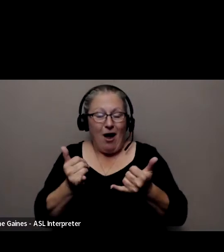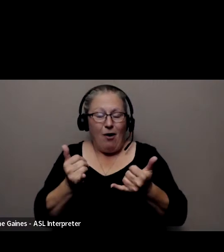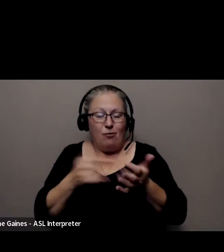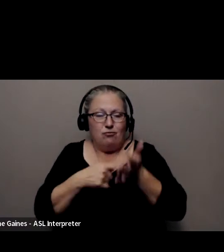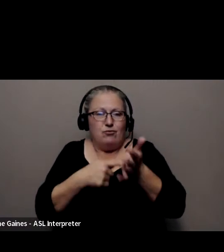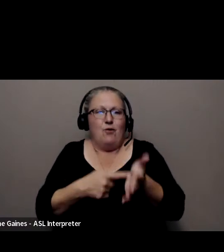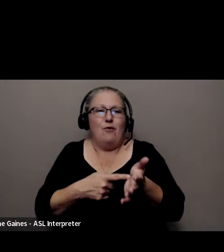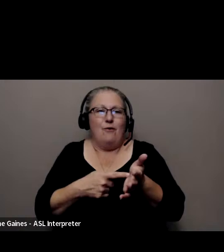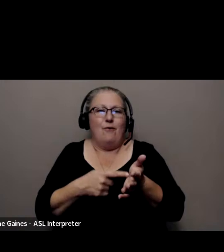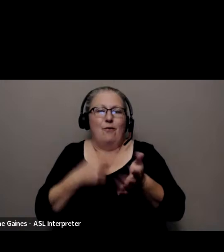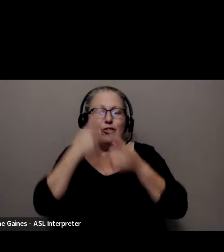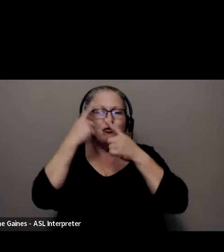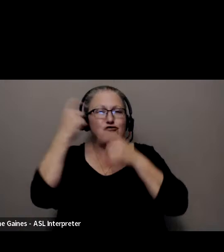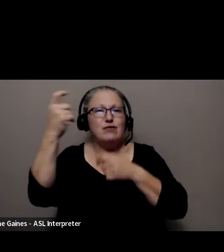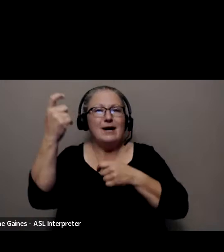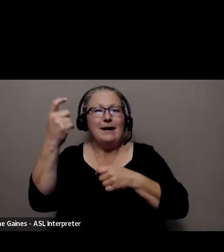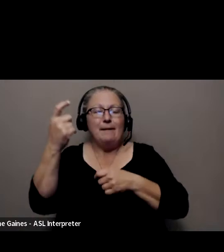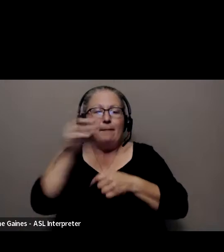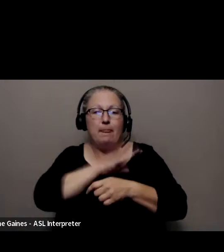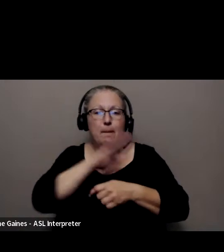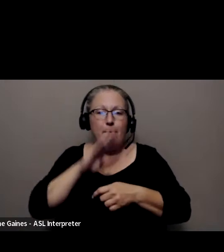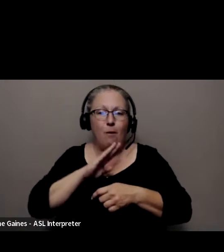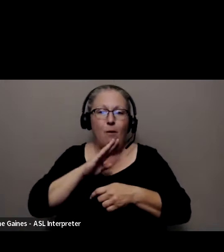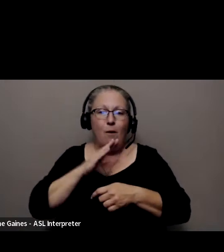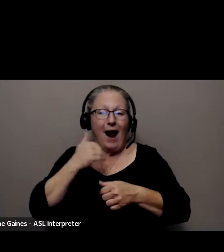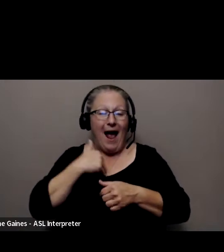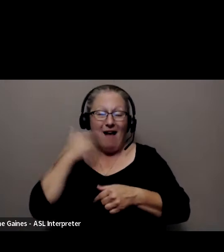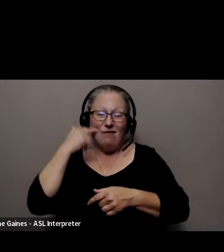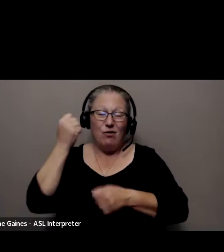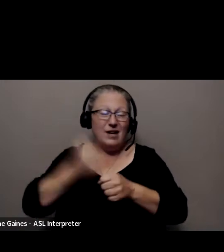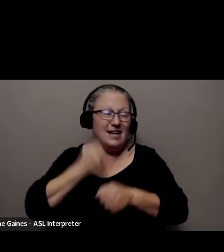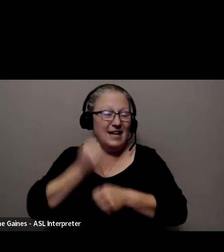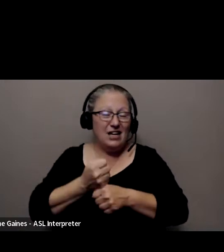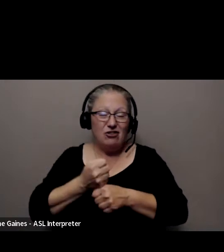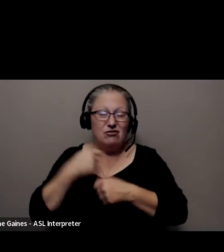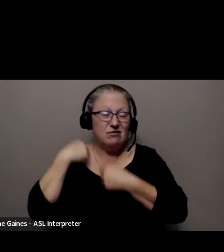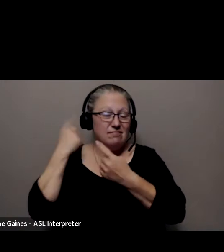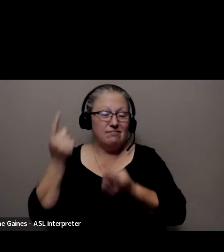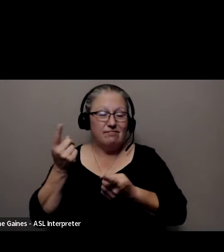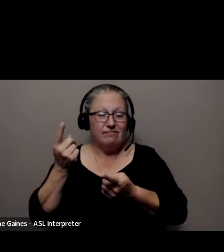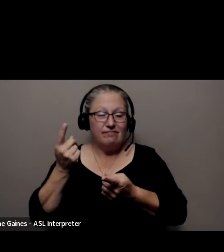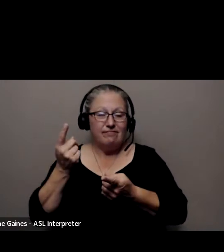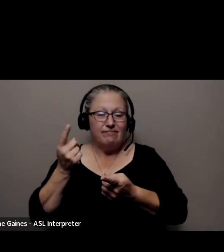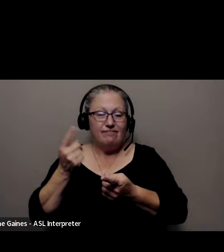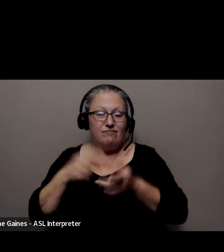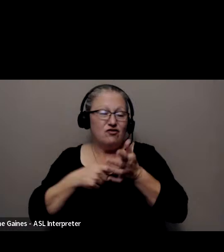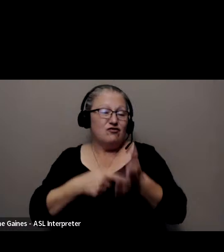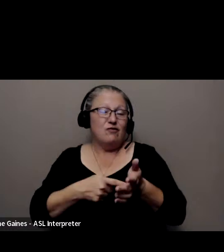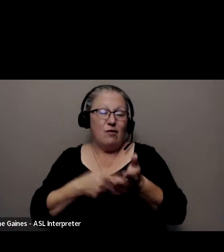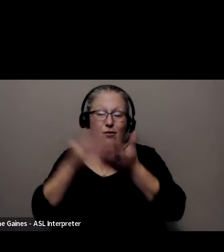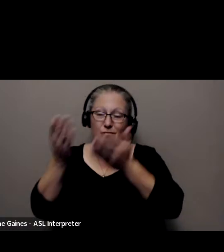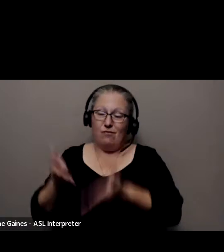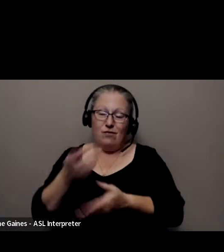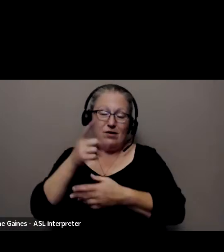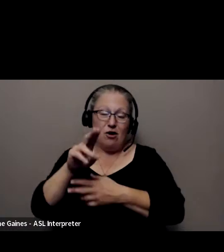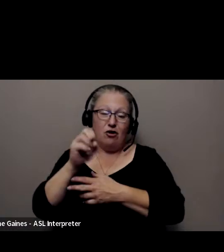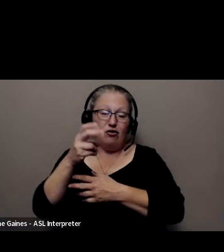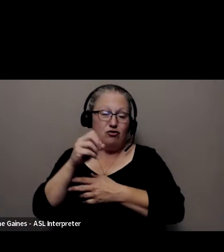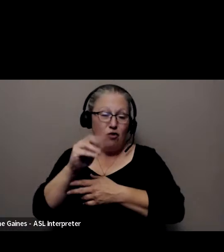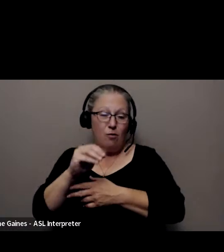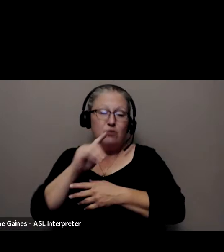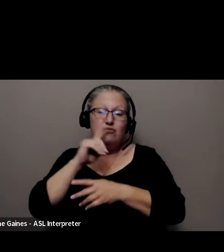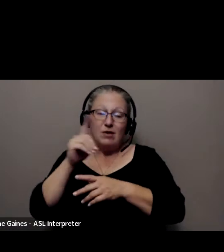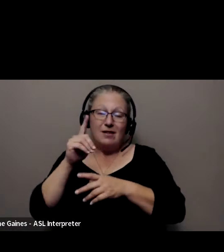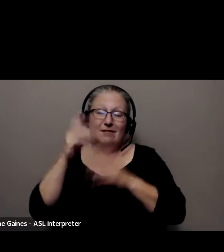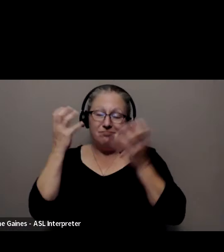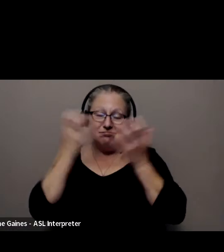of the dream that the board has had for years. And it just is a testament to you, Dr. Showman. It's